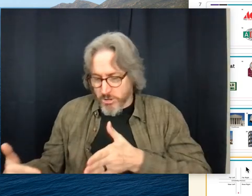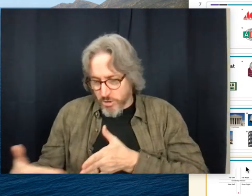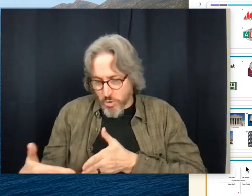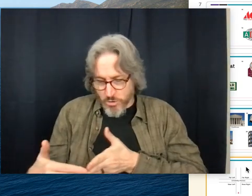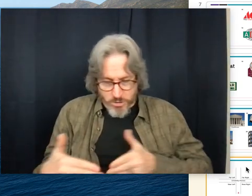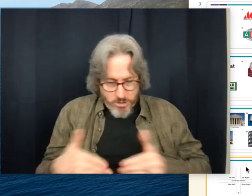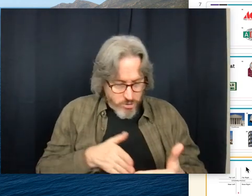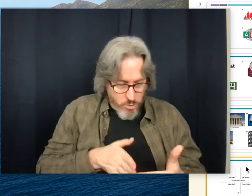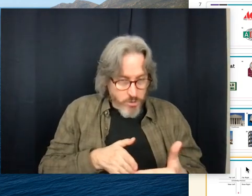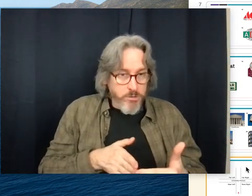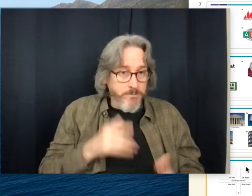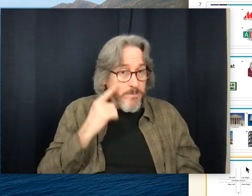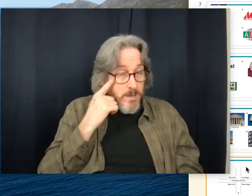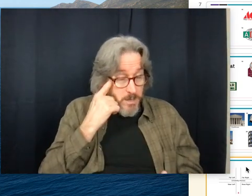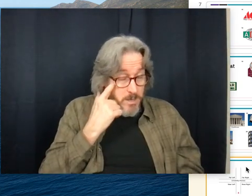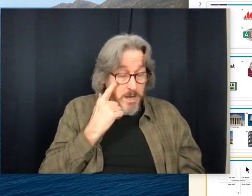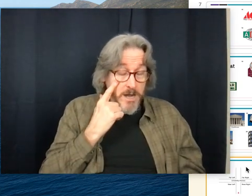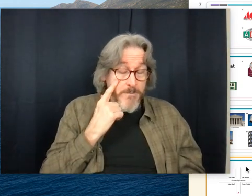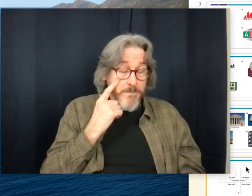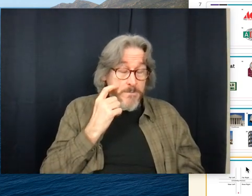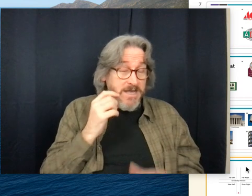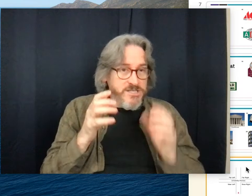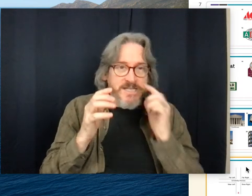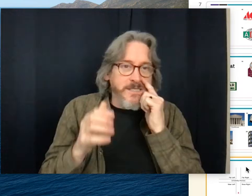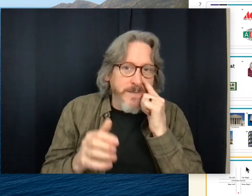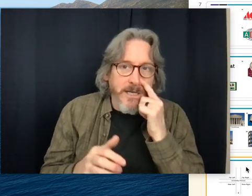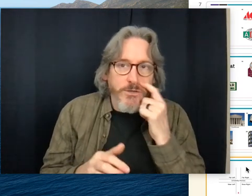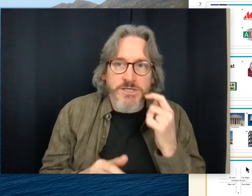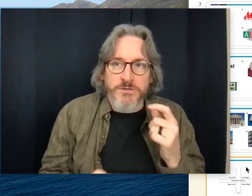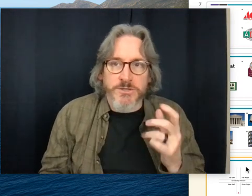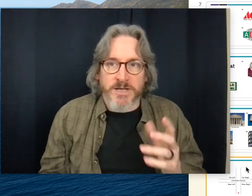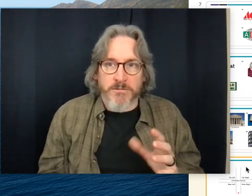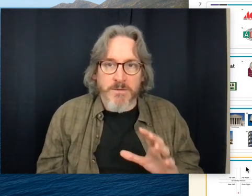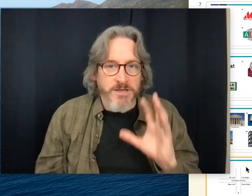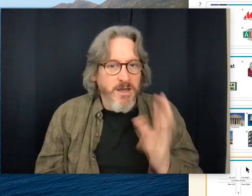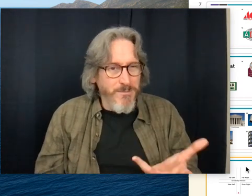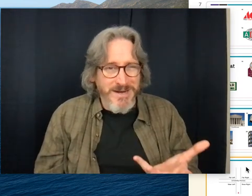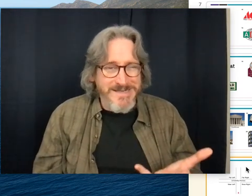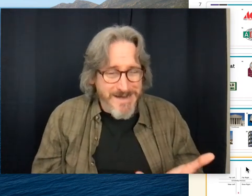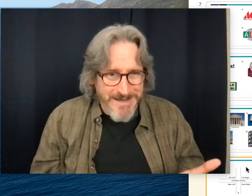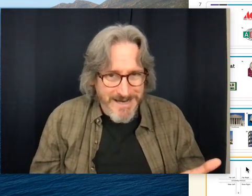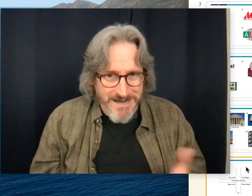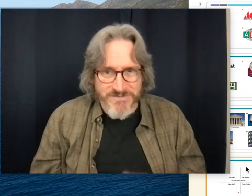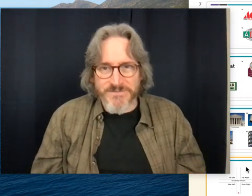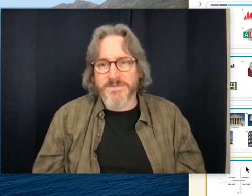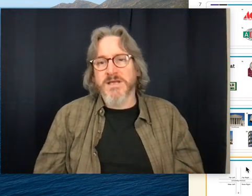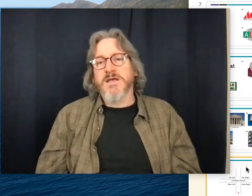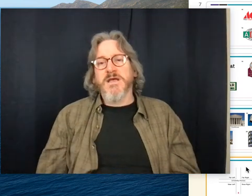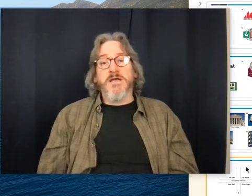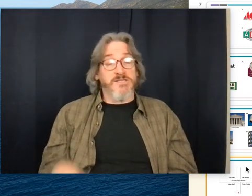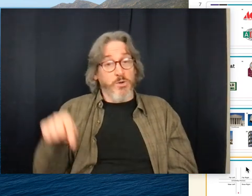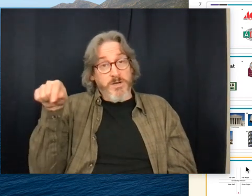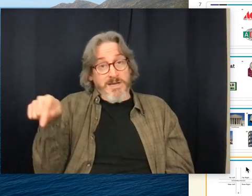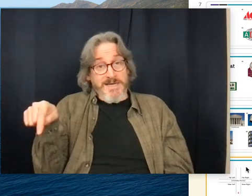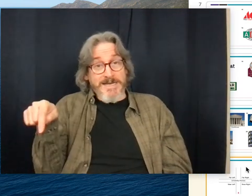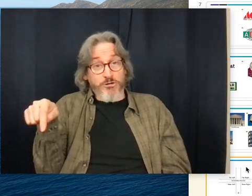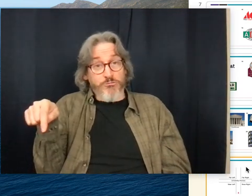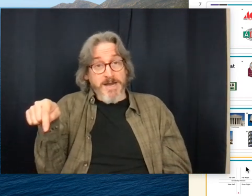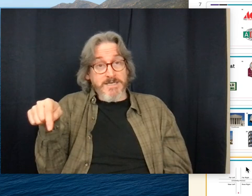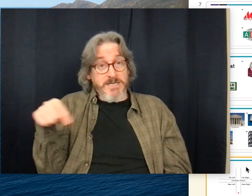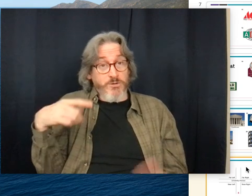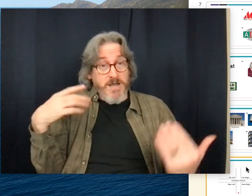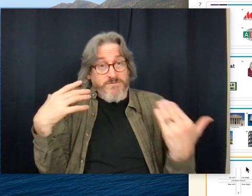corner, corner, corner. It just takes some getting used to play around with it, but it's not that tough. So